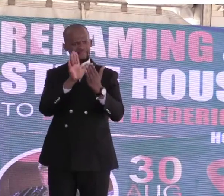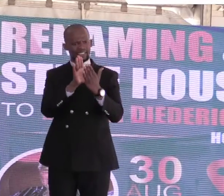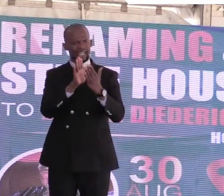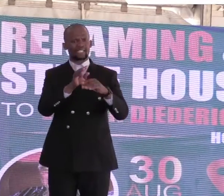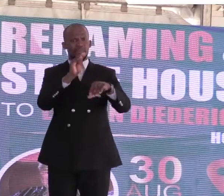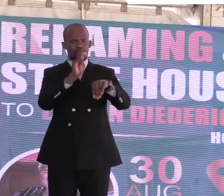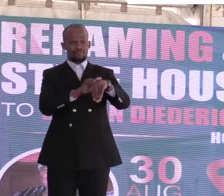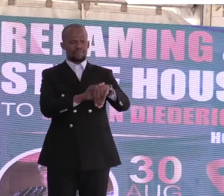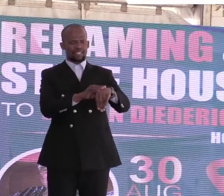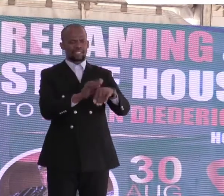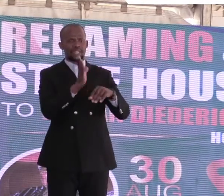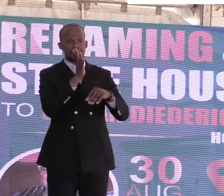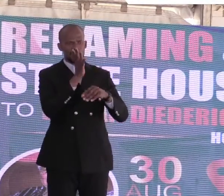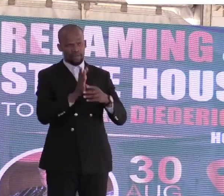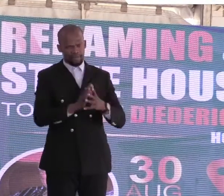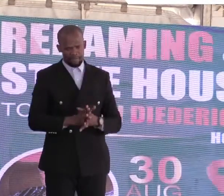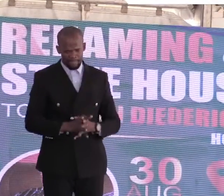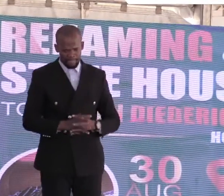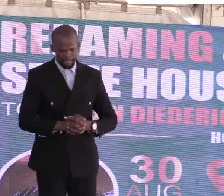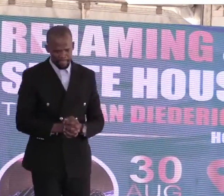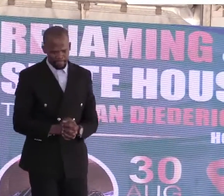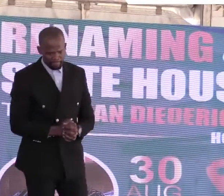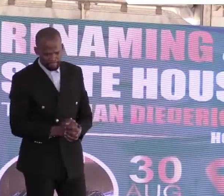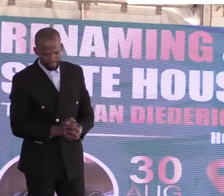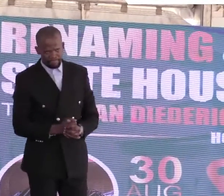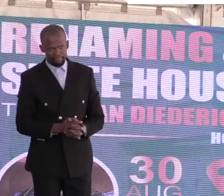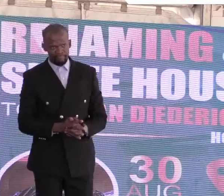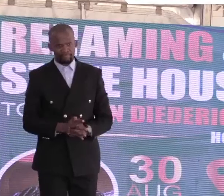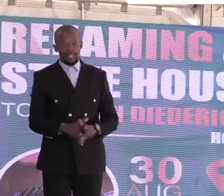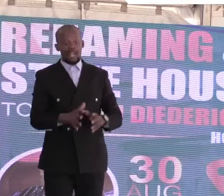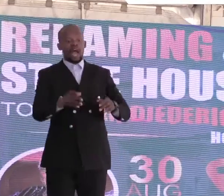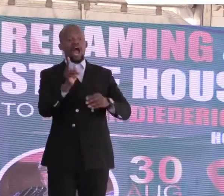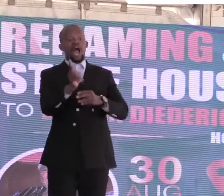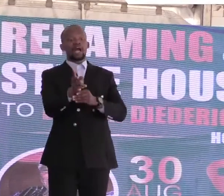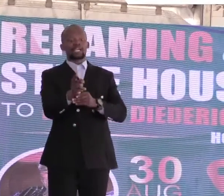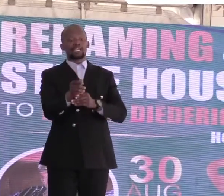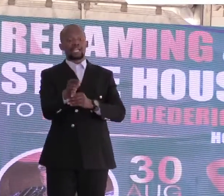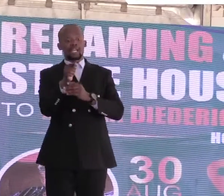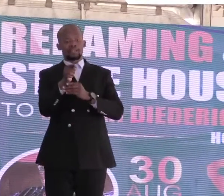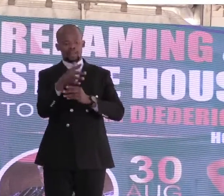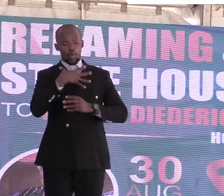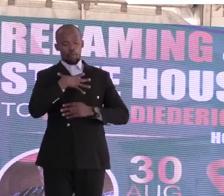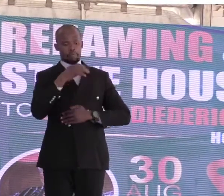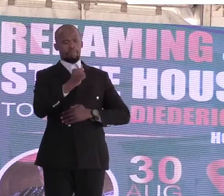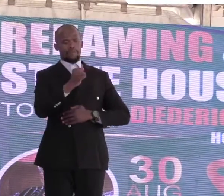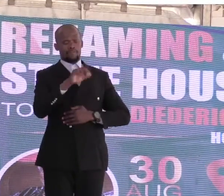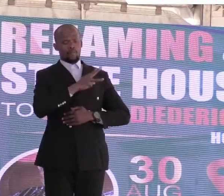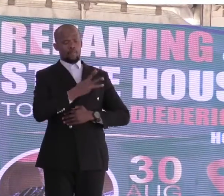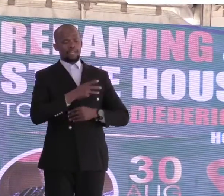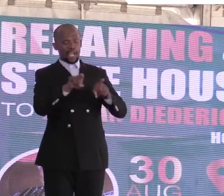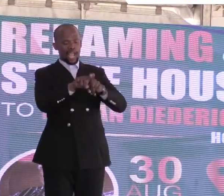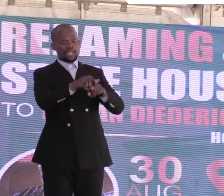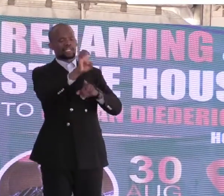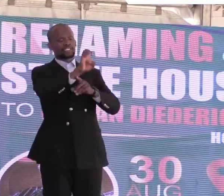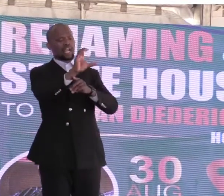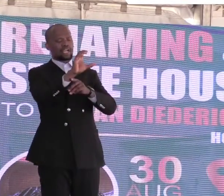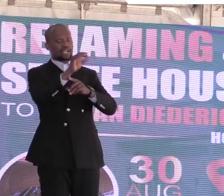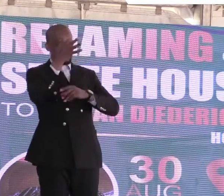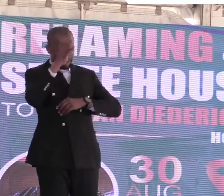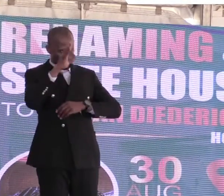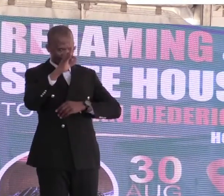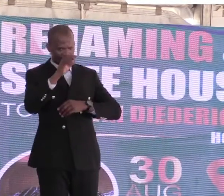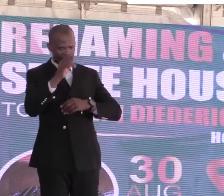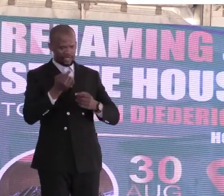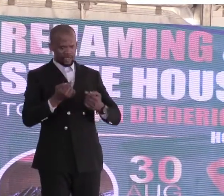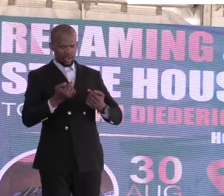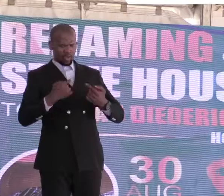of honoring Umama Lillian Diedericks and her class of brave women. As the Eastern Cape government, we are